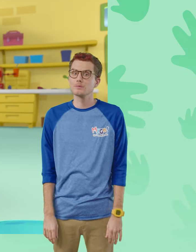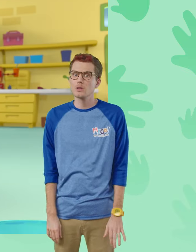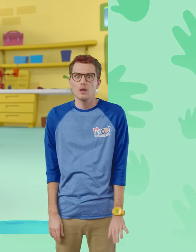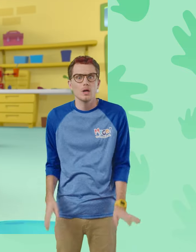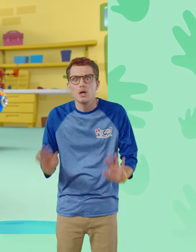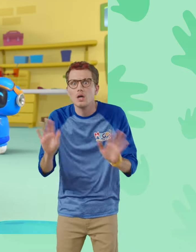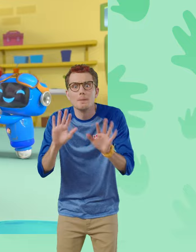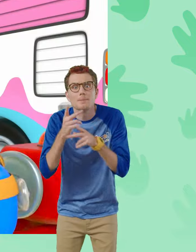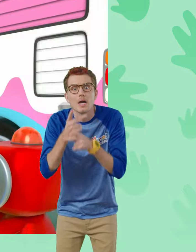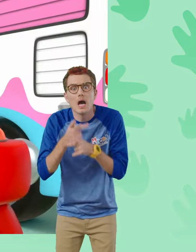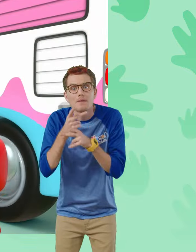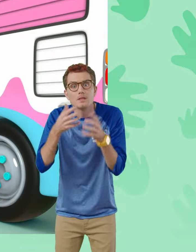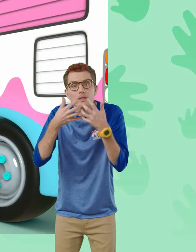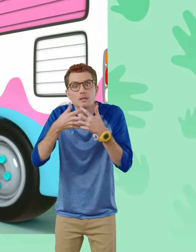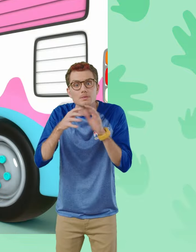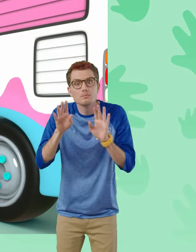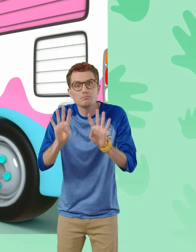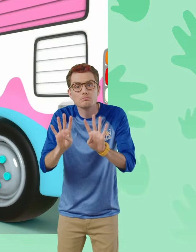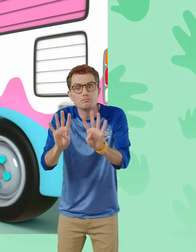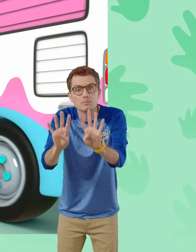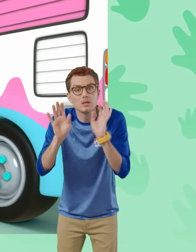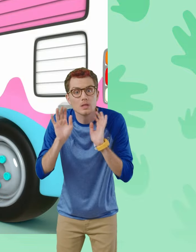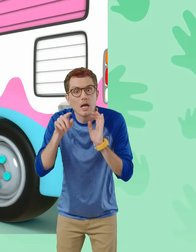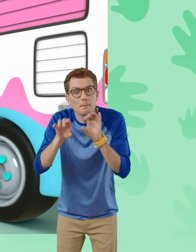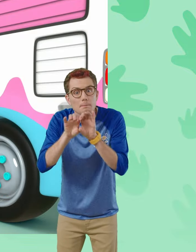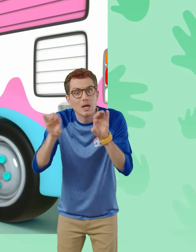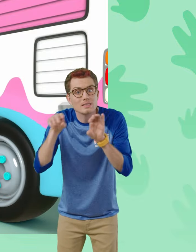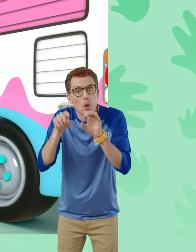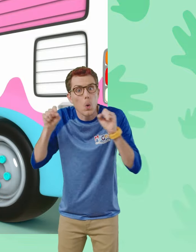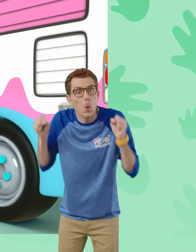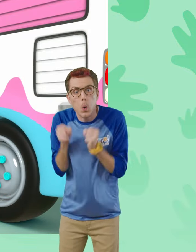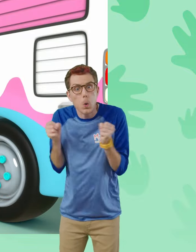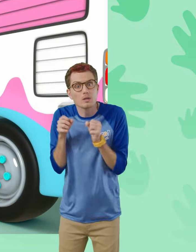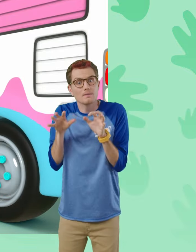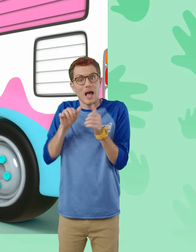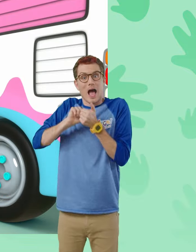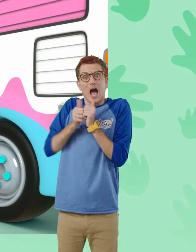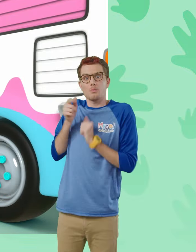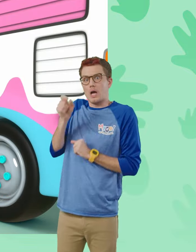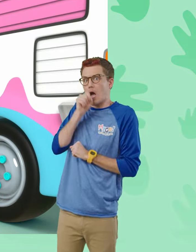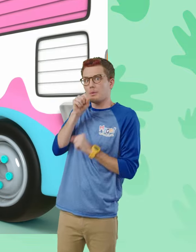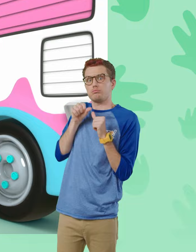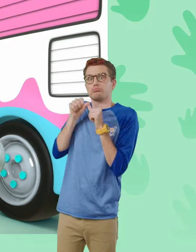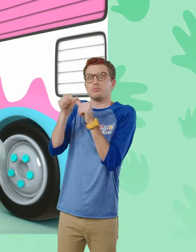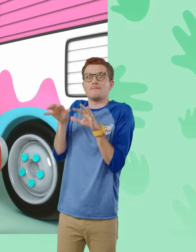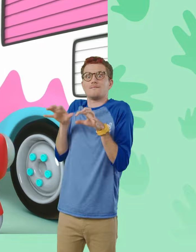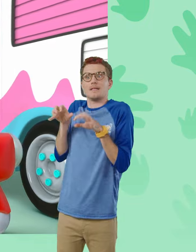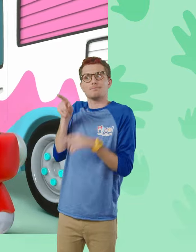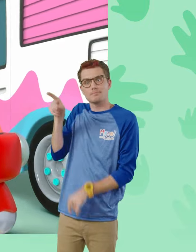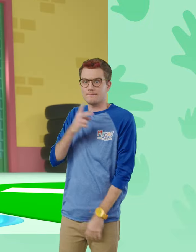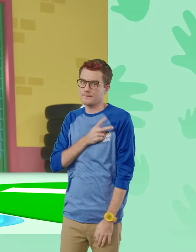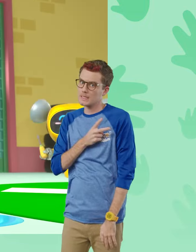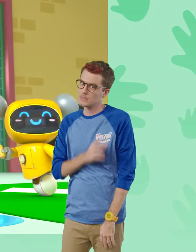Careful, Mechanicals. That pipe is full of ice-cold air. It's how Vicky freezes her ice cream.